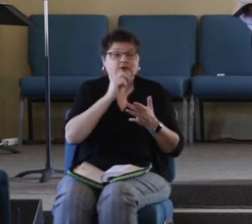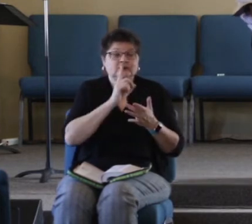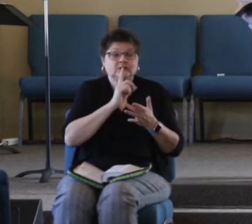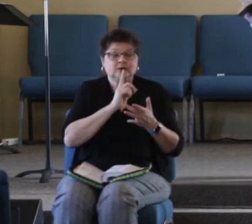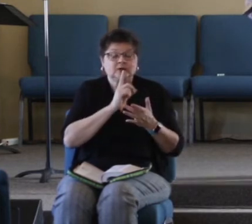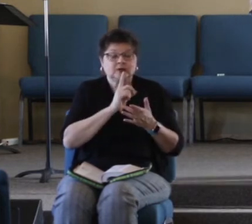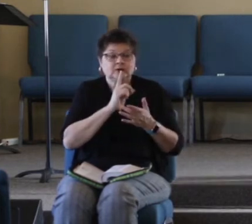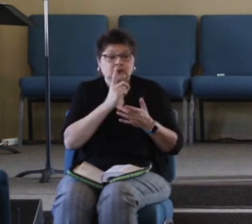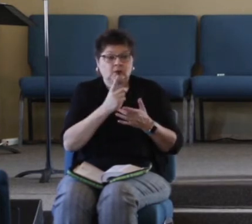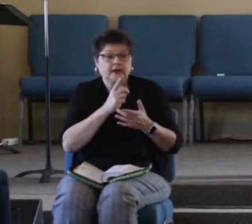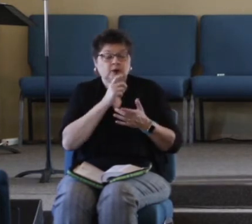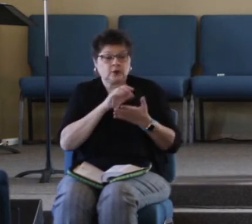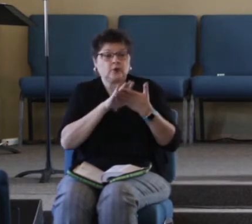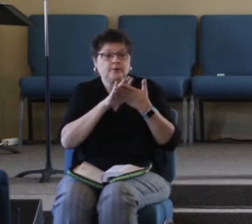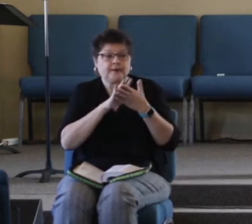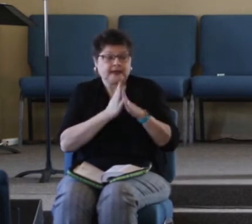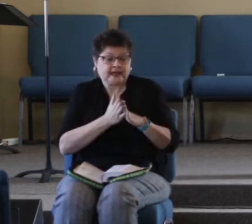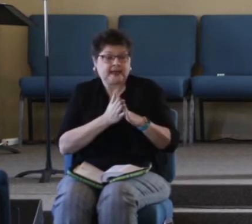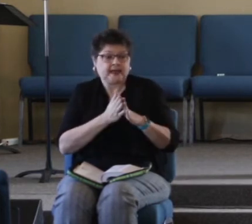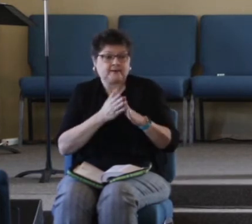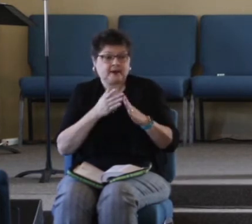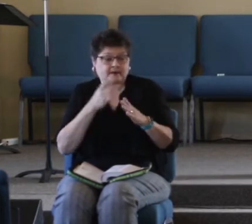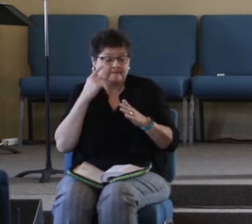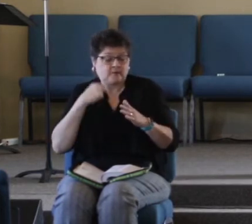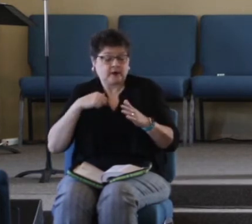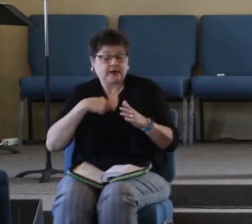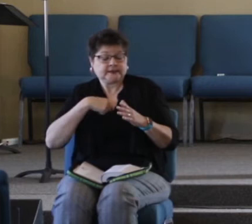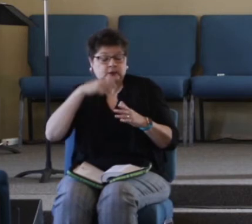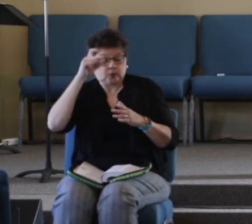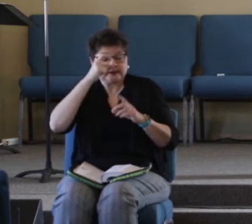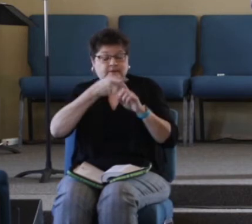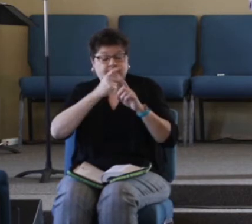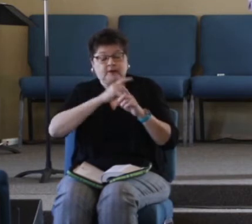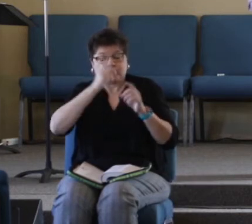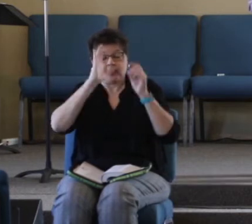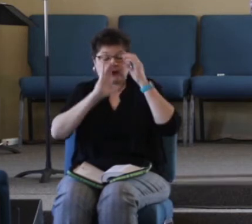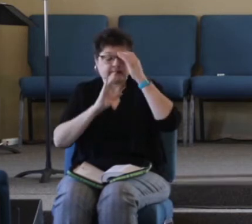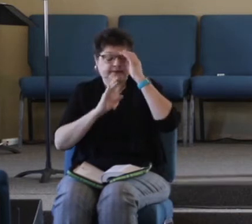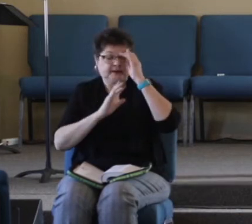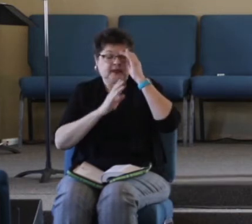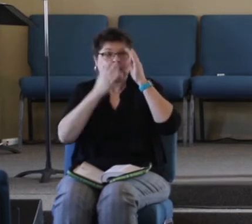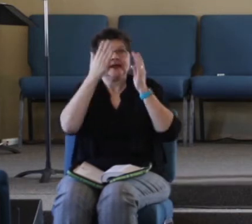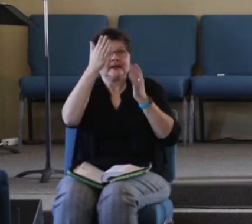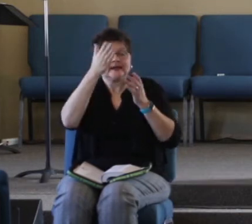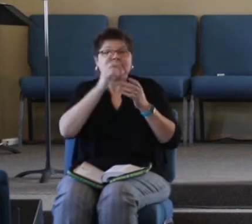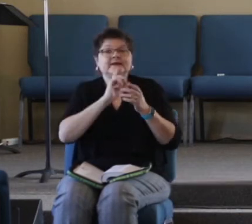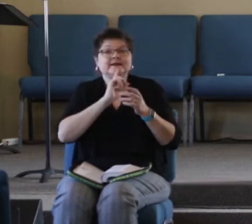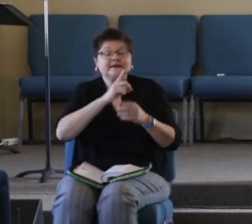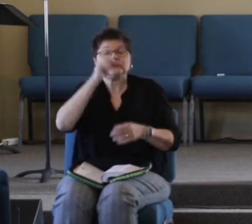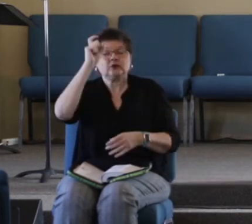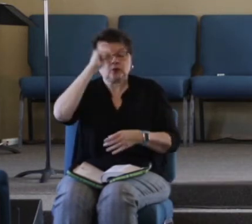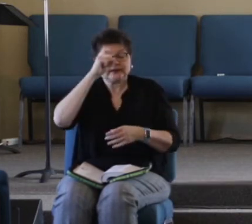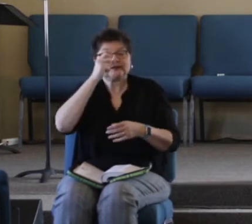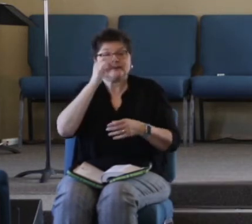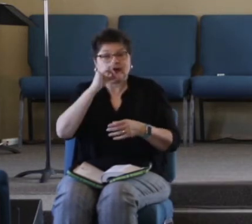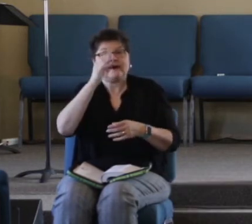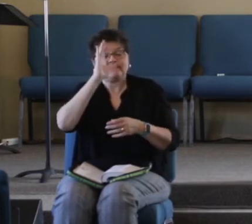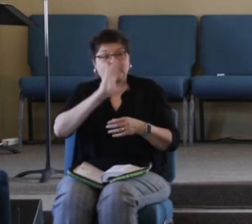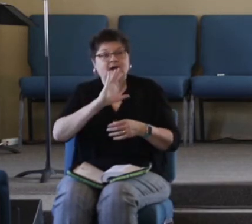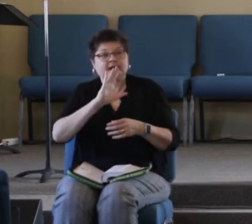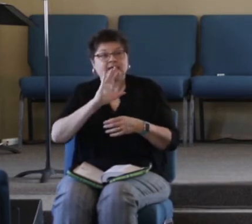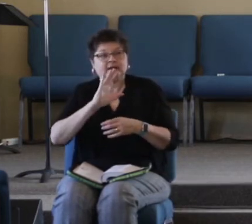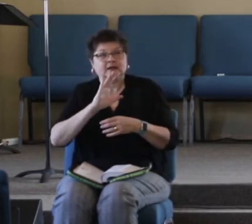us wisdom for God, from God. He is the wisdom of God. So God